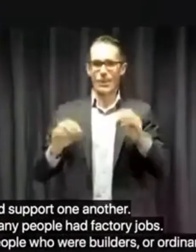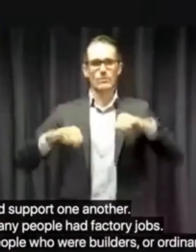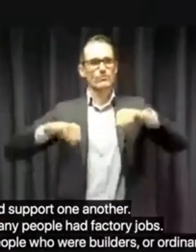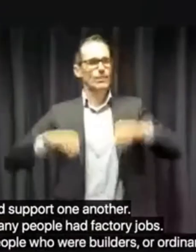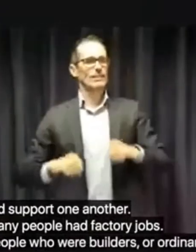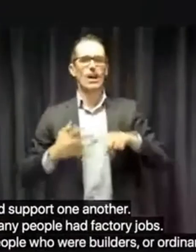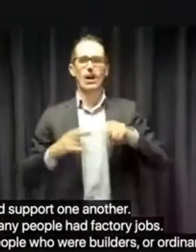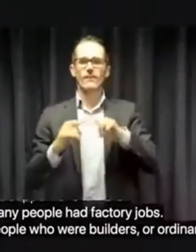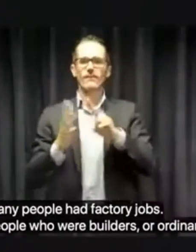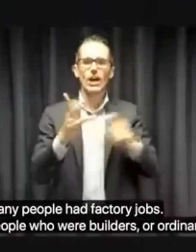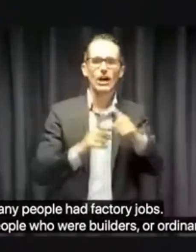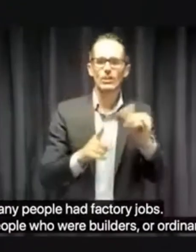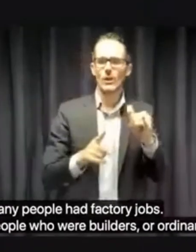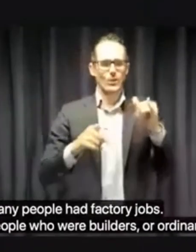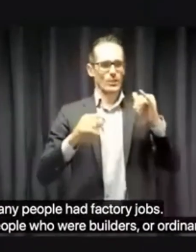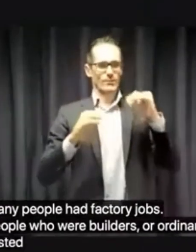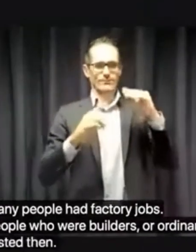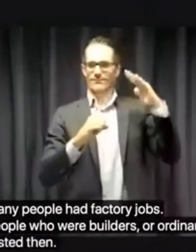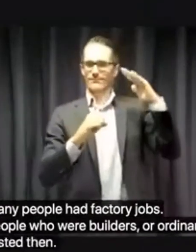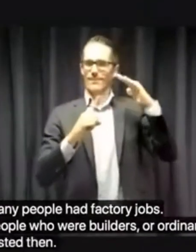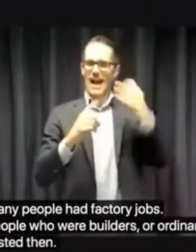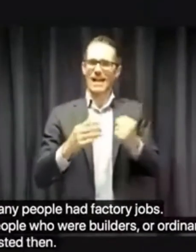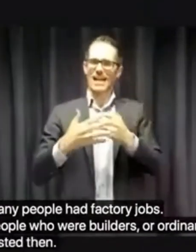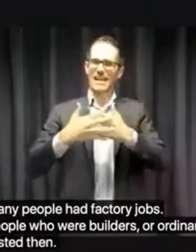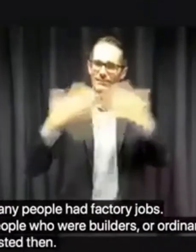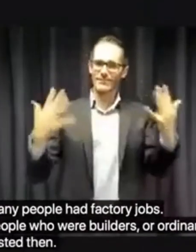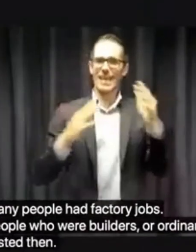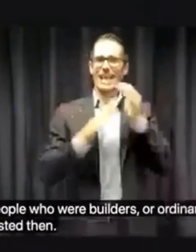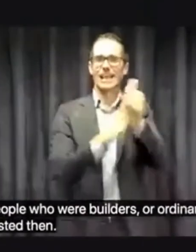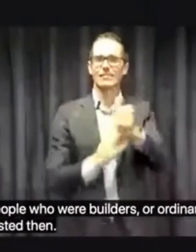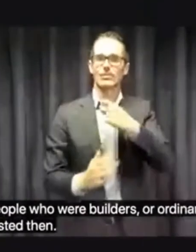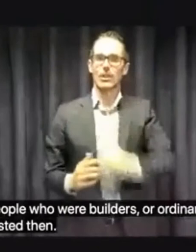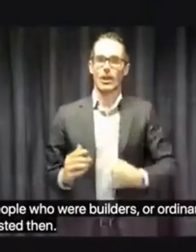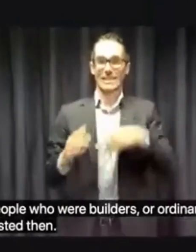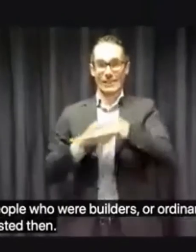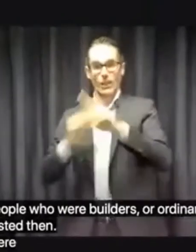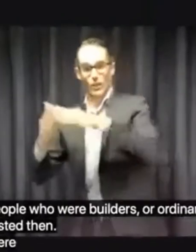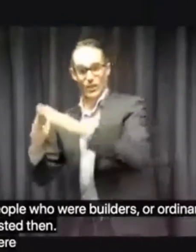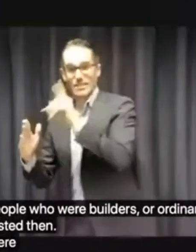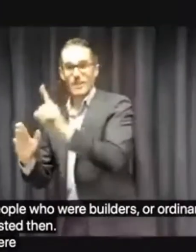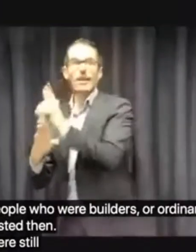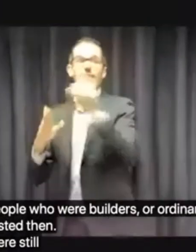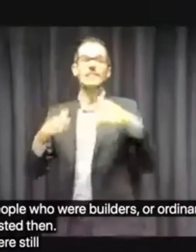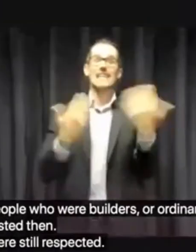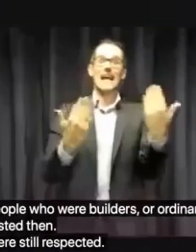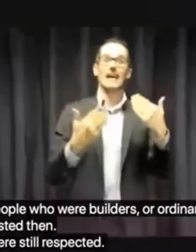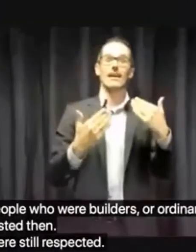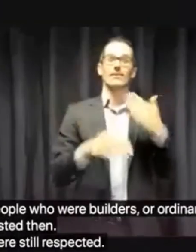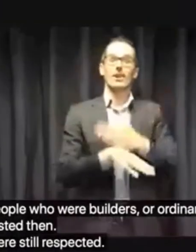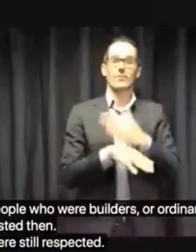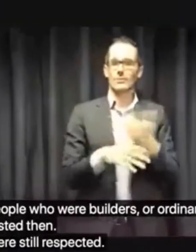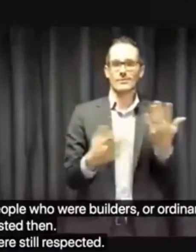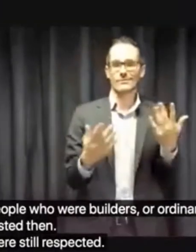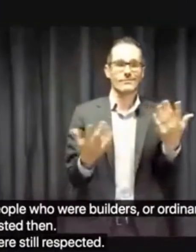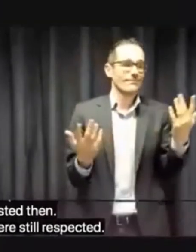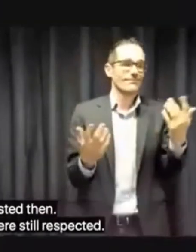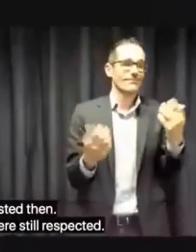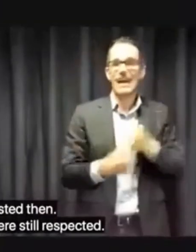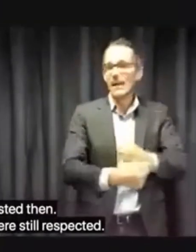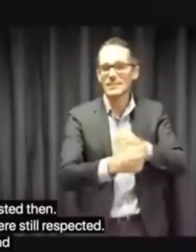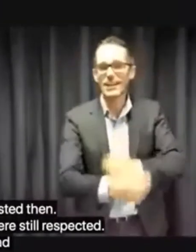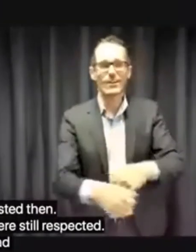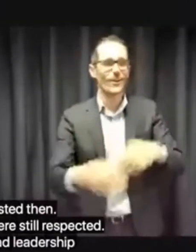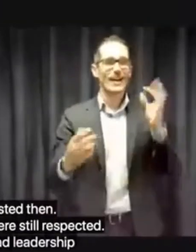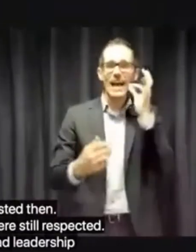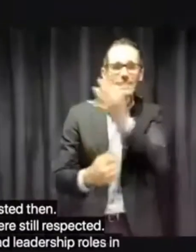And then they were still respected, they were president of the VCOG, and they had leadership roles in the deaf community. But even if they'd done